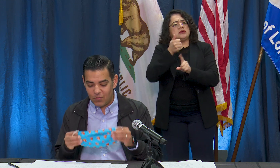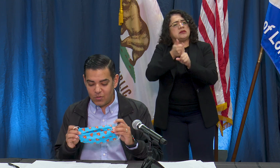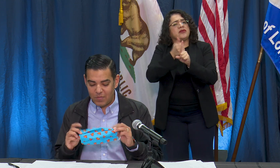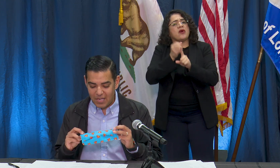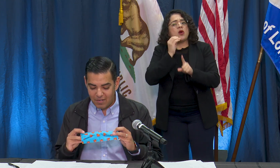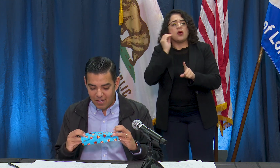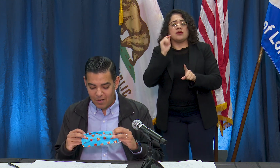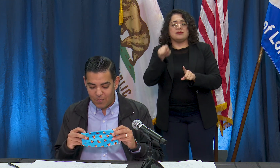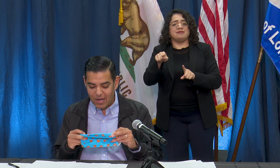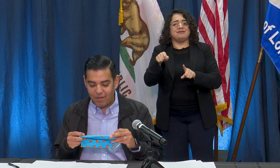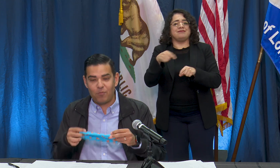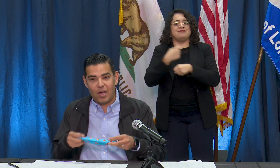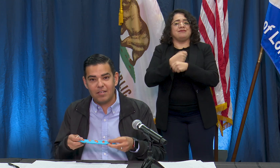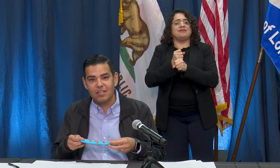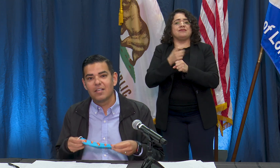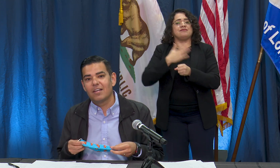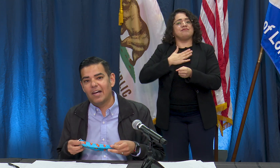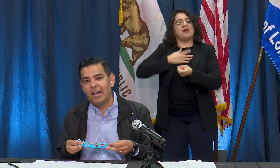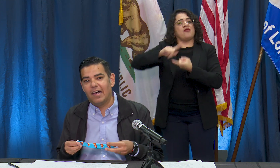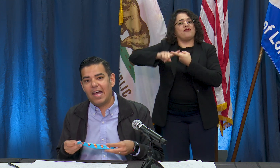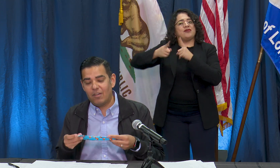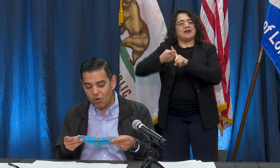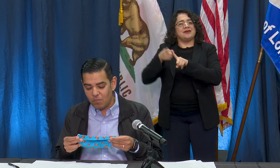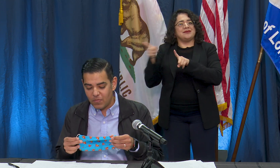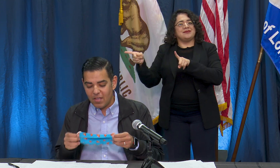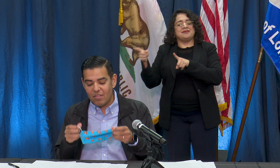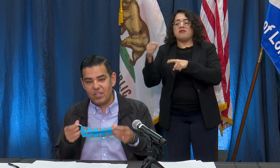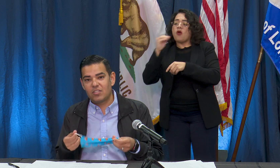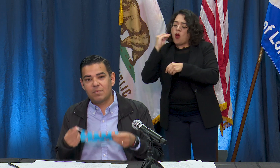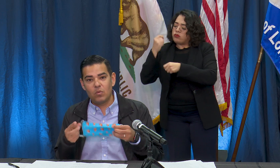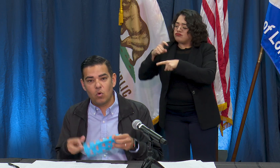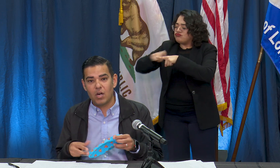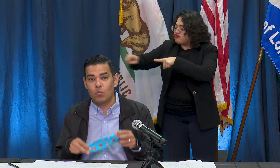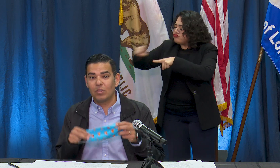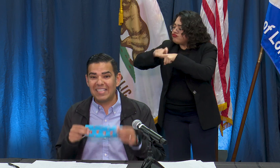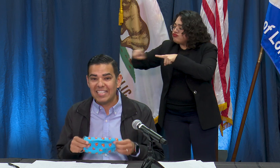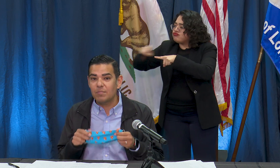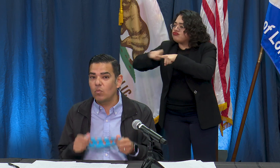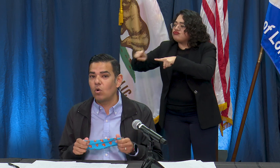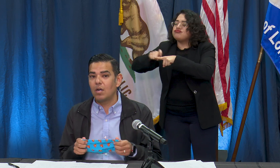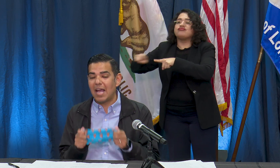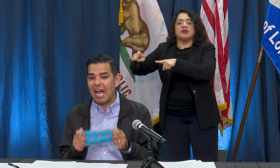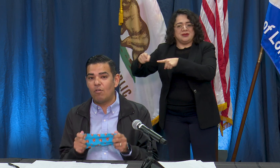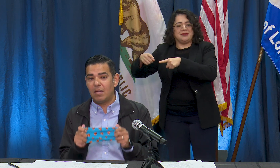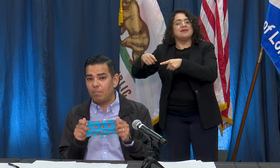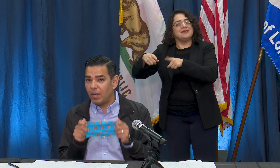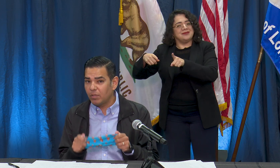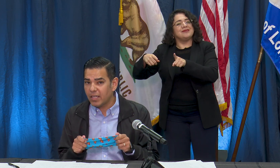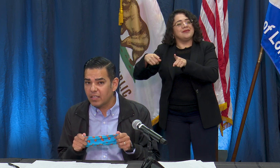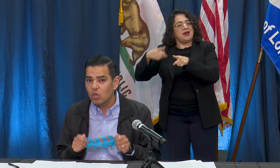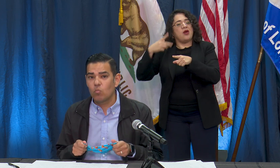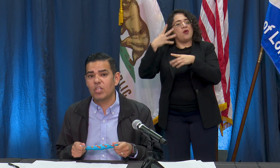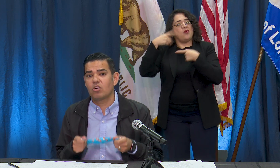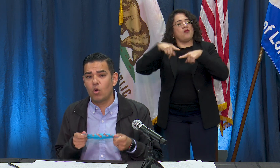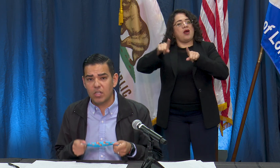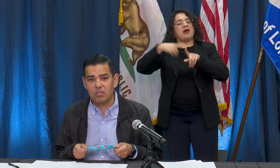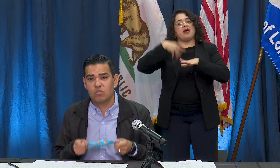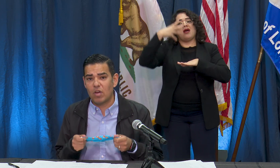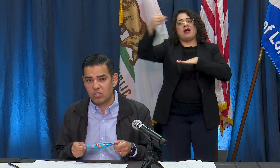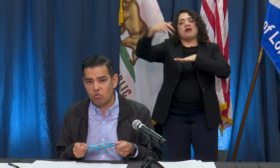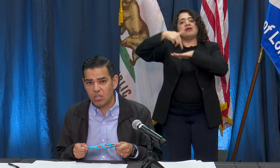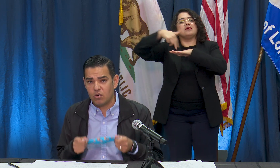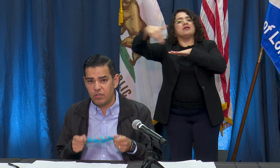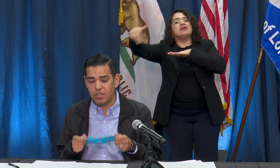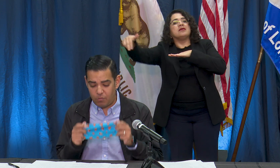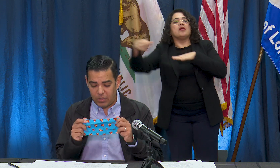home. This was made by a friend at home. These can be worn and will need to be worn out in public when you're going to